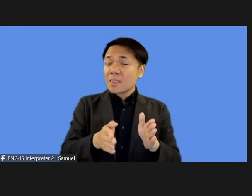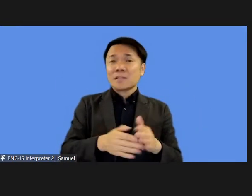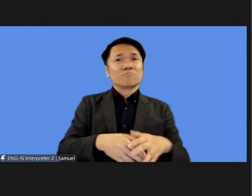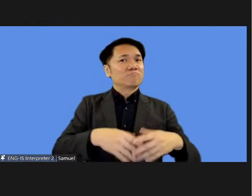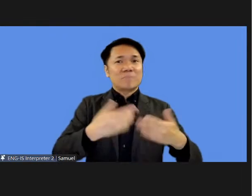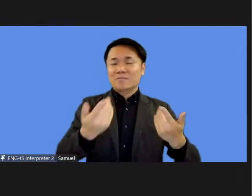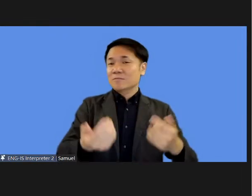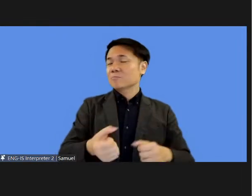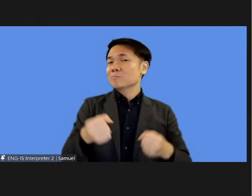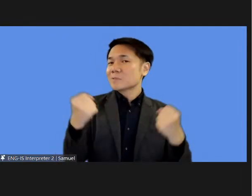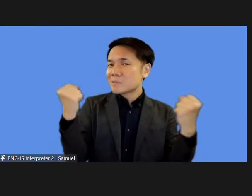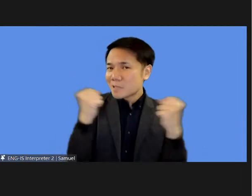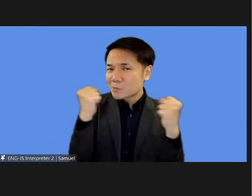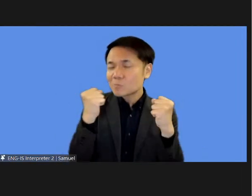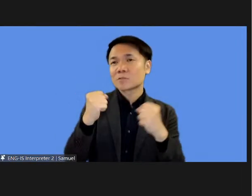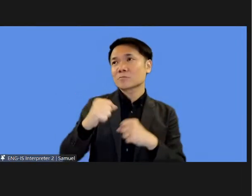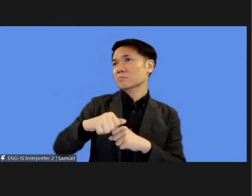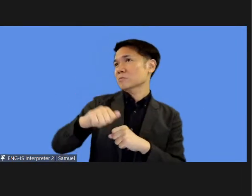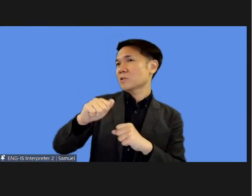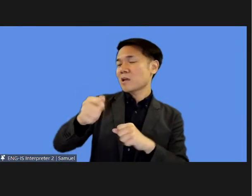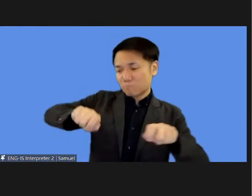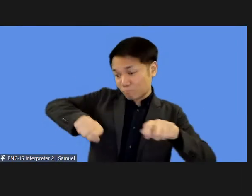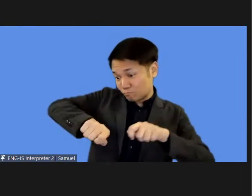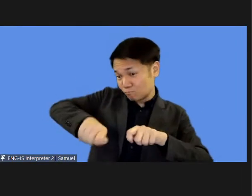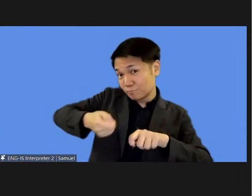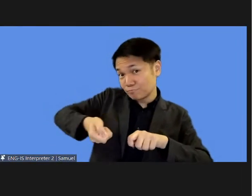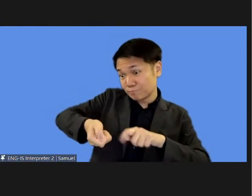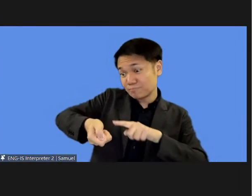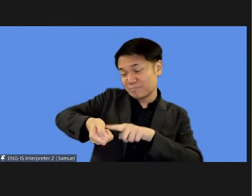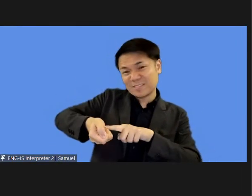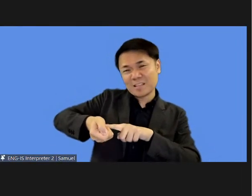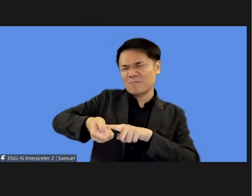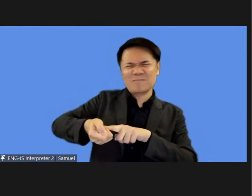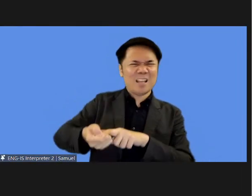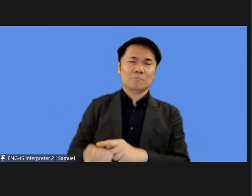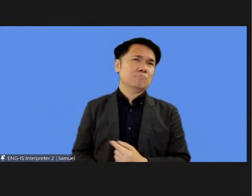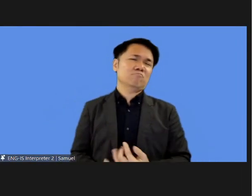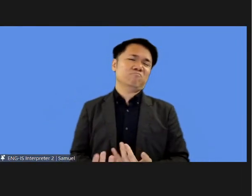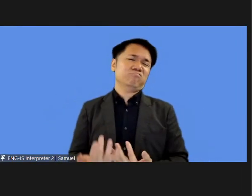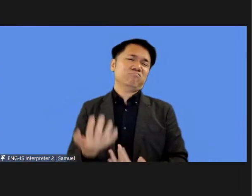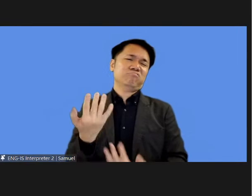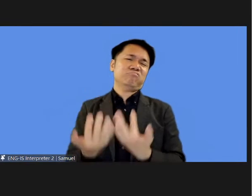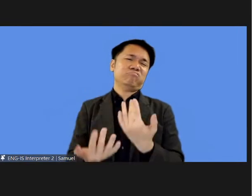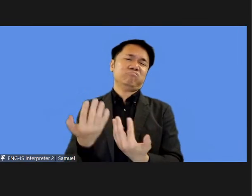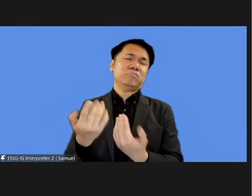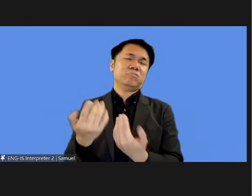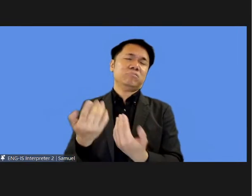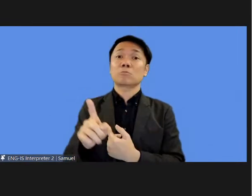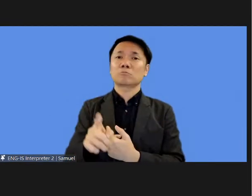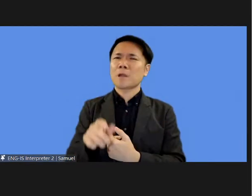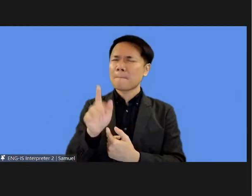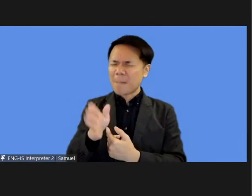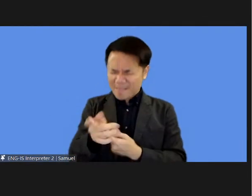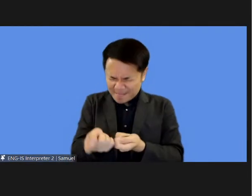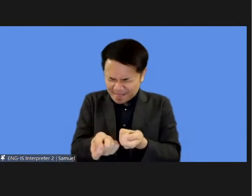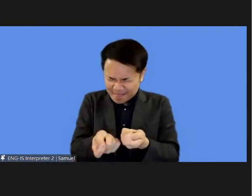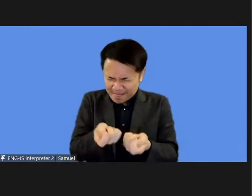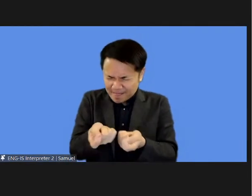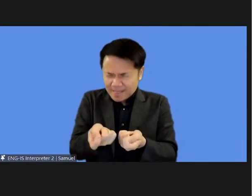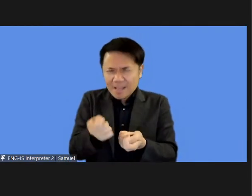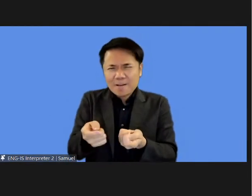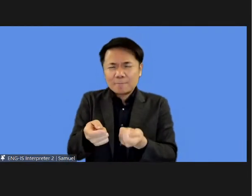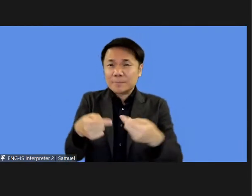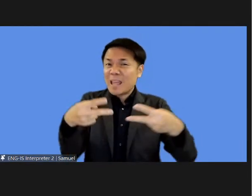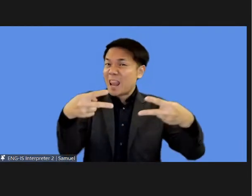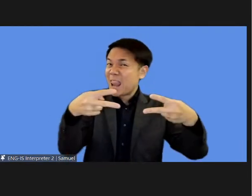efficient, for example, cooking stoves are seen to be very inefficient. We need them to be more efficient, more electrical appliances to